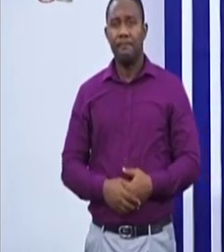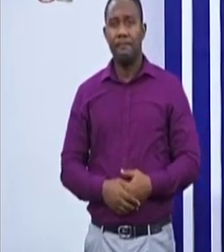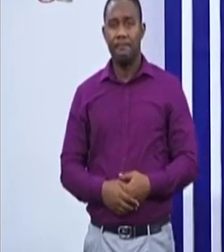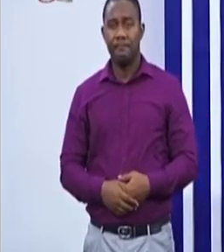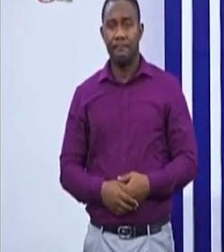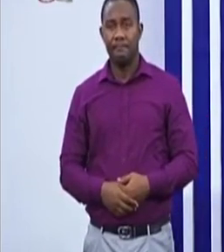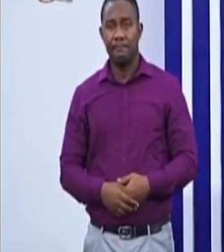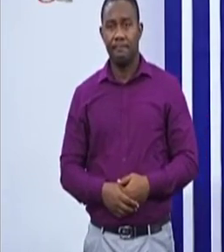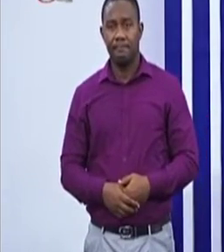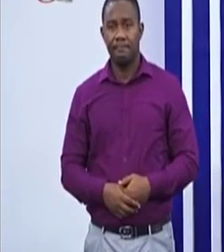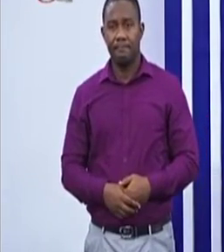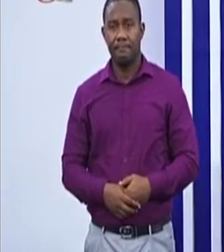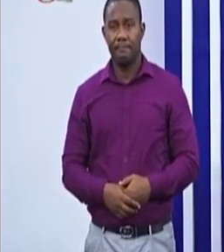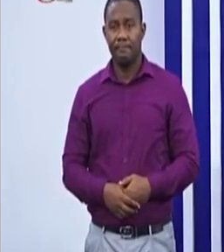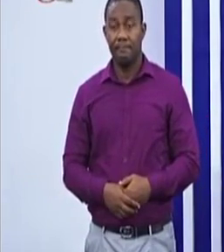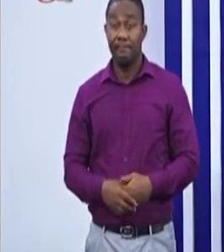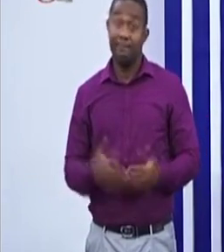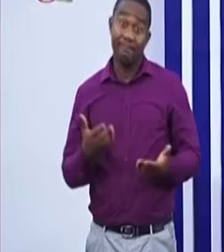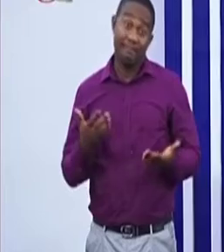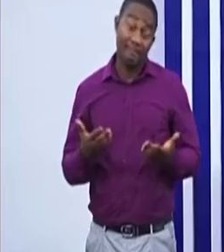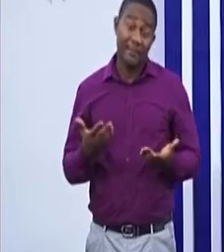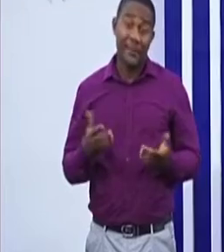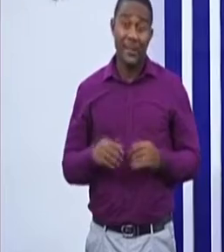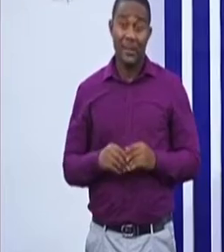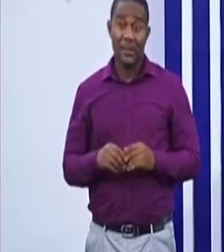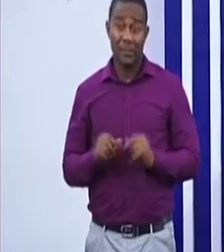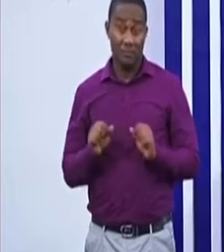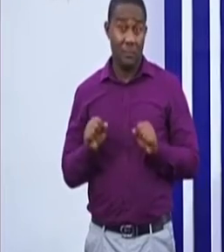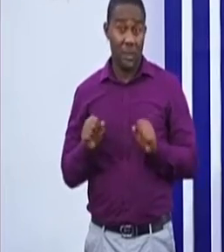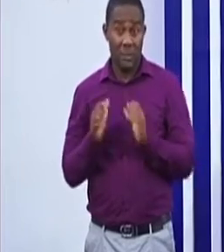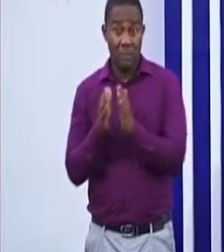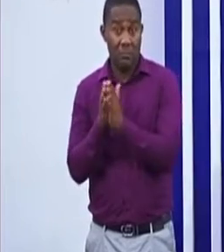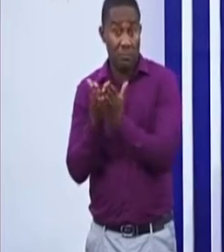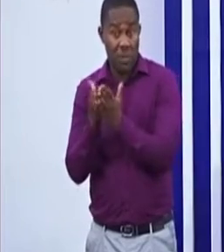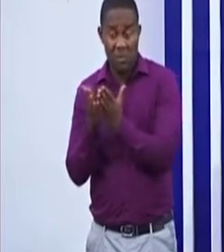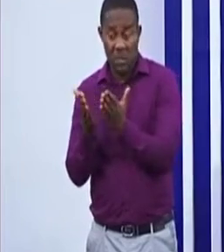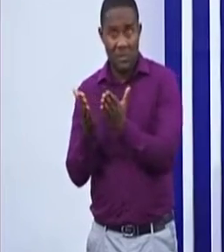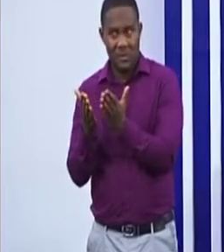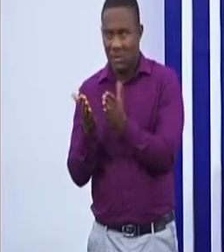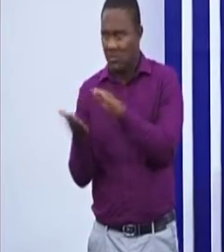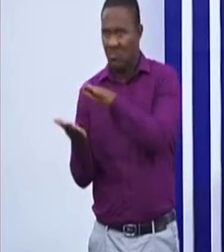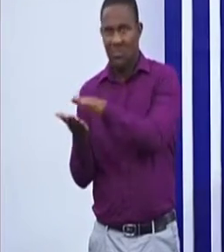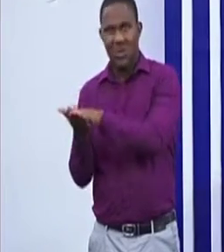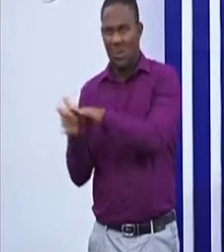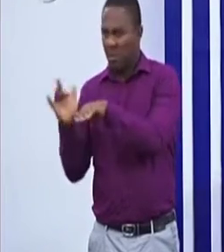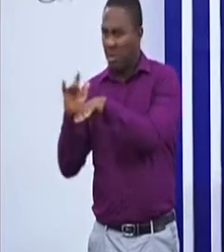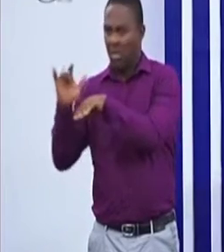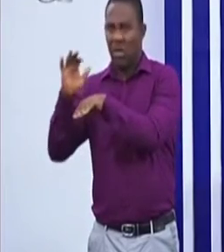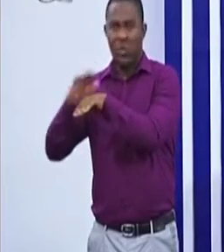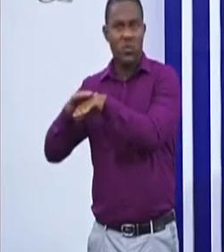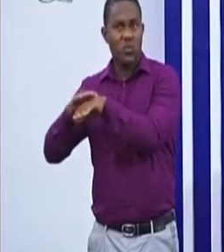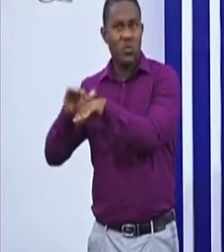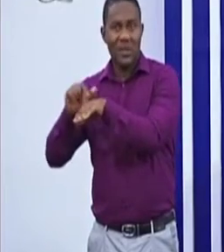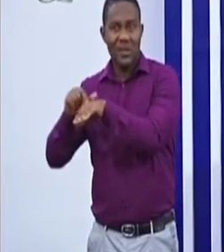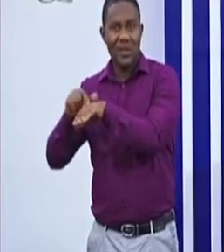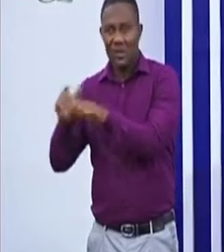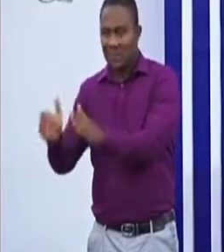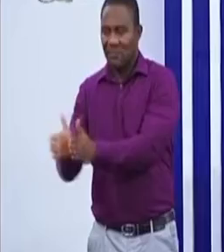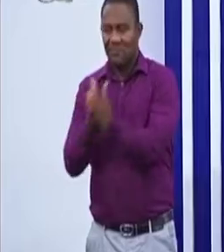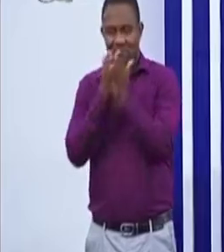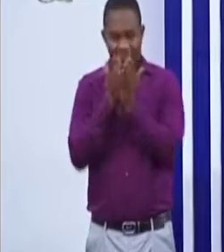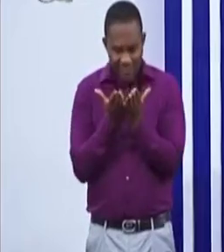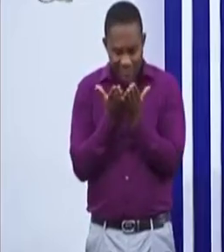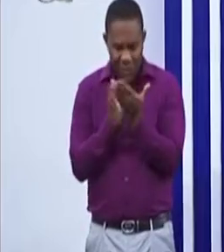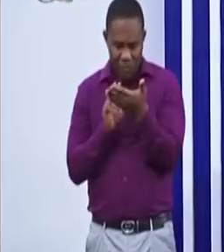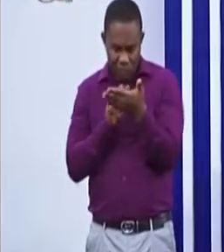And now, maybe it's the time for you to read that book that you've put aside for such a long time. And I'm not saying